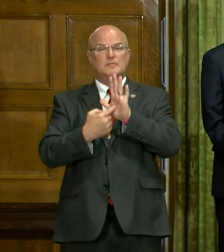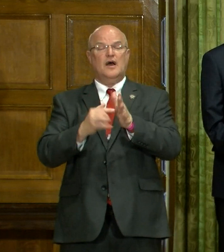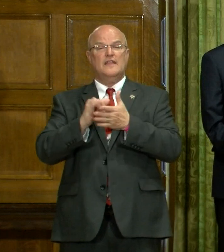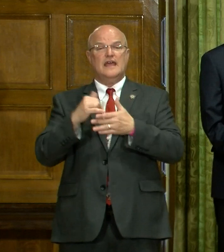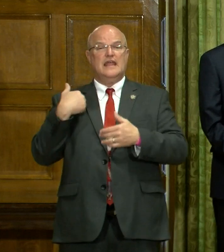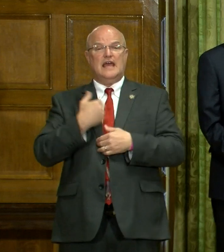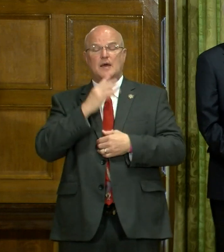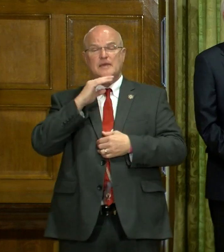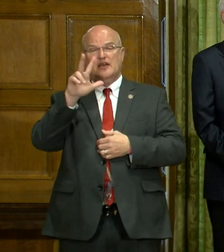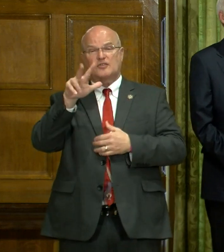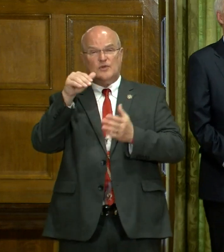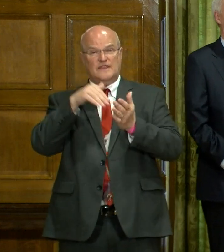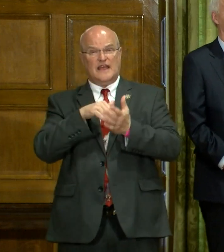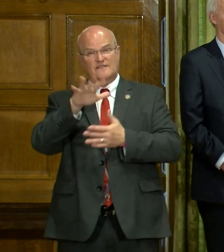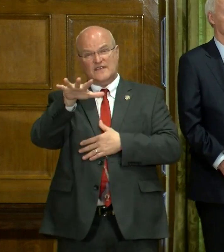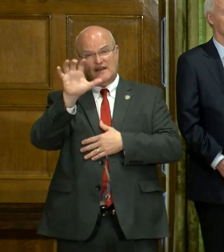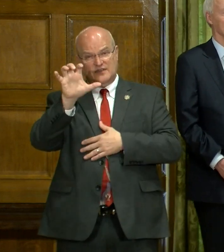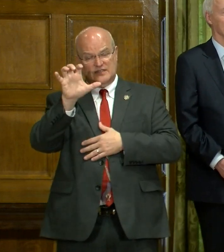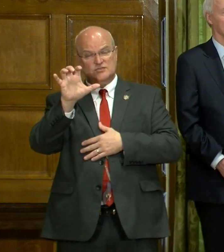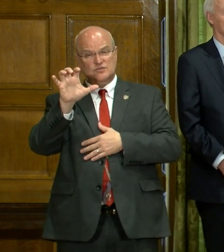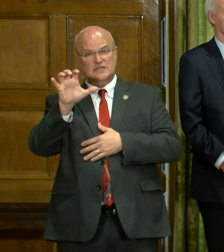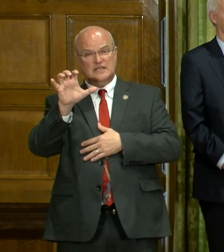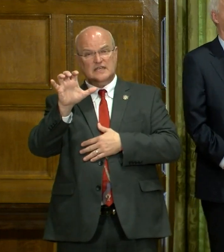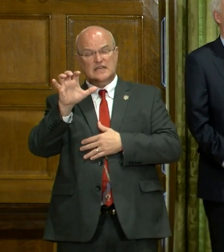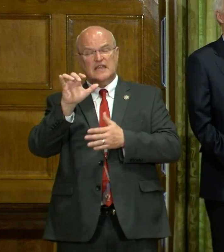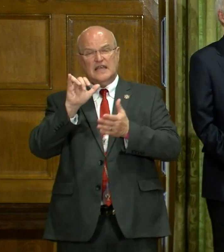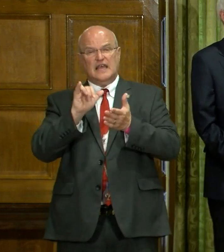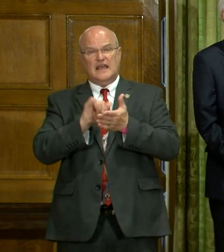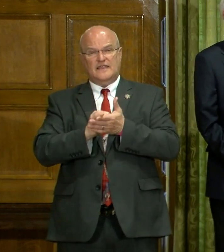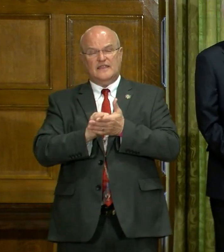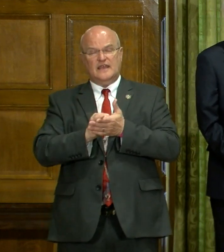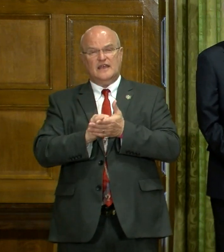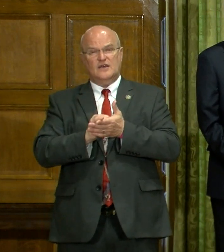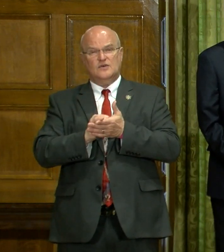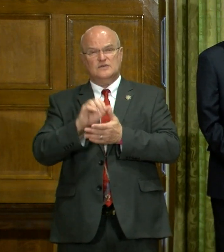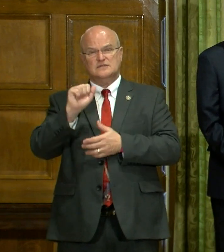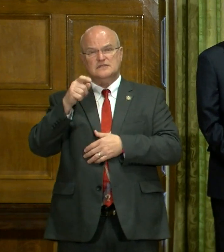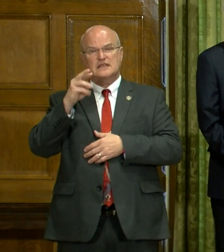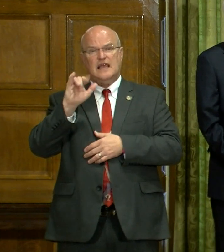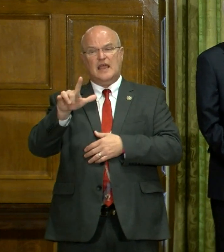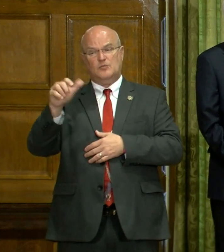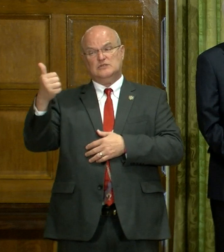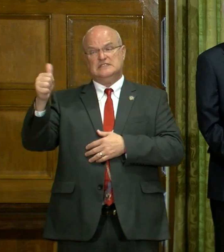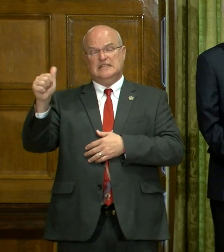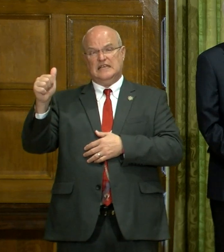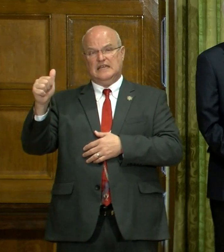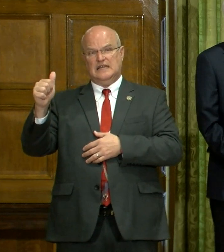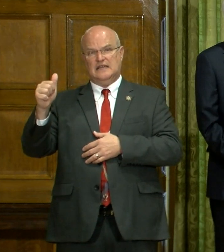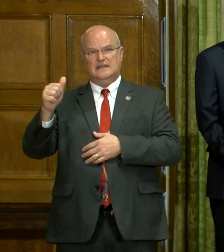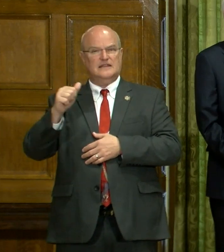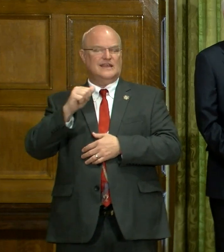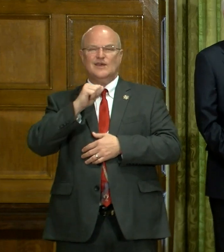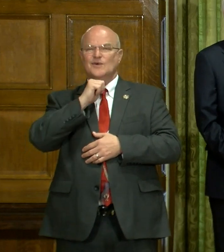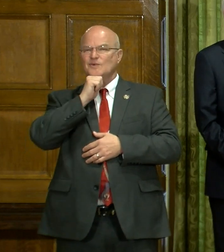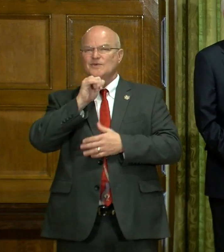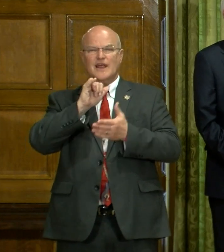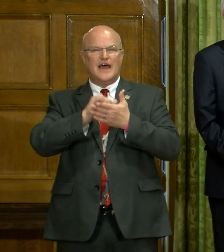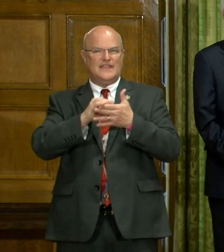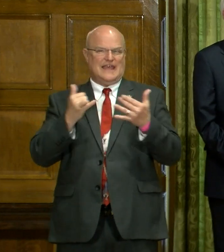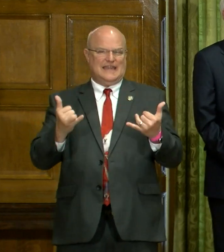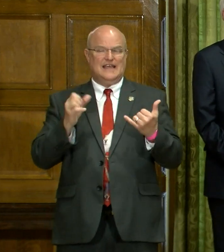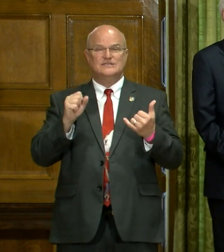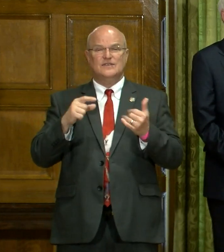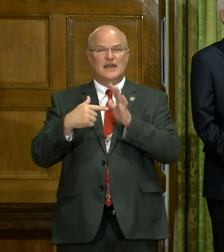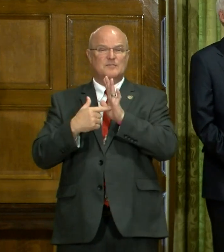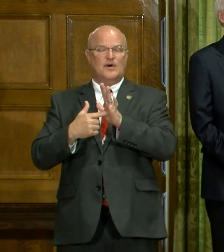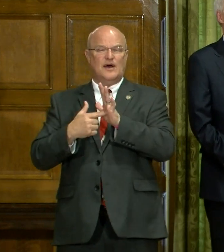that had us being at 3,500, and that was April 10th, and we're not even to that now. So